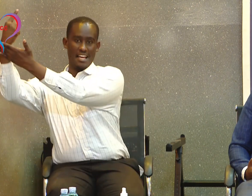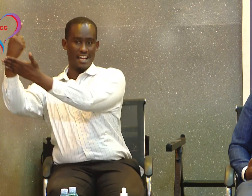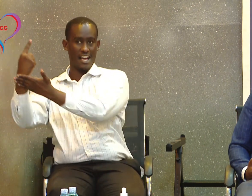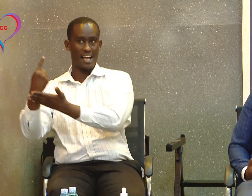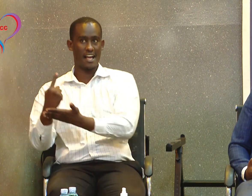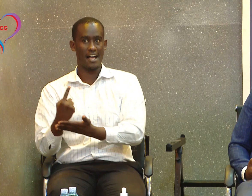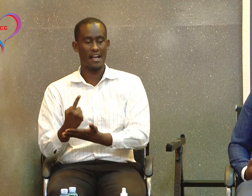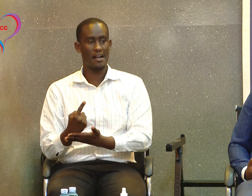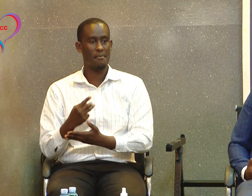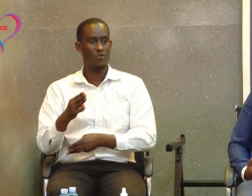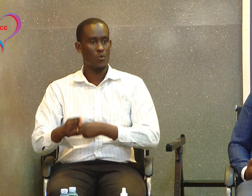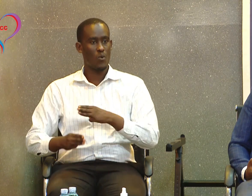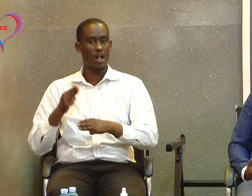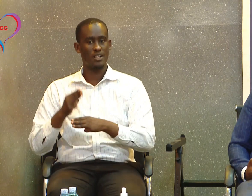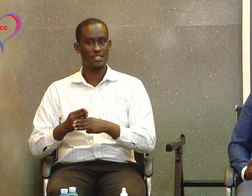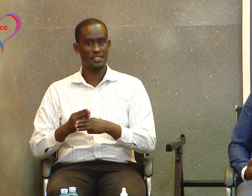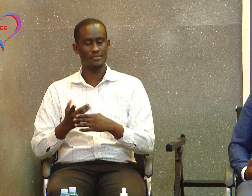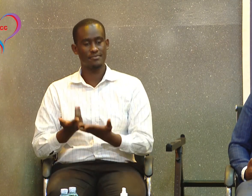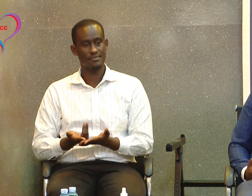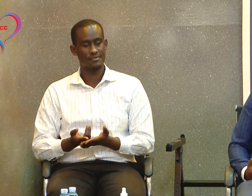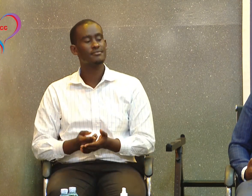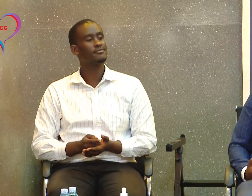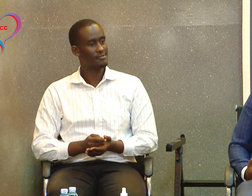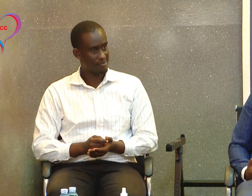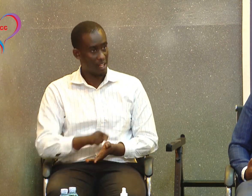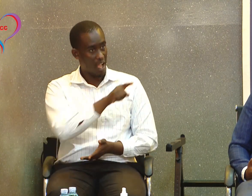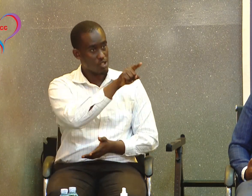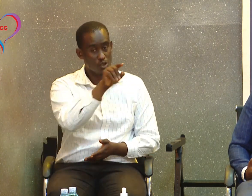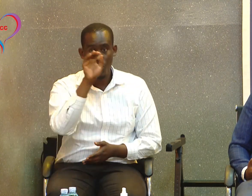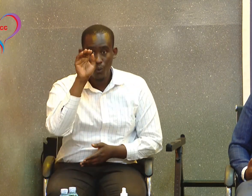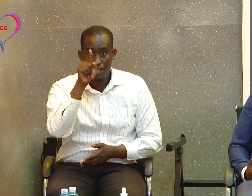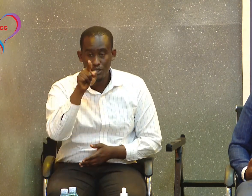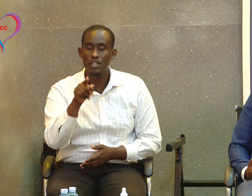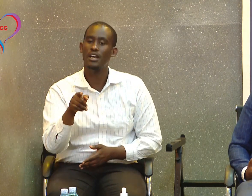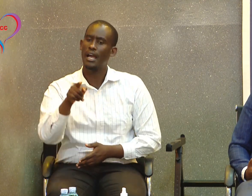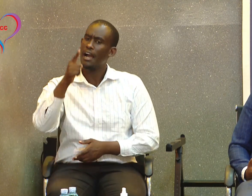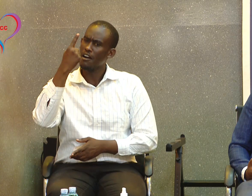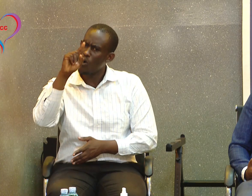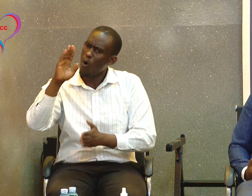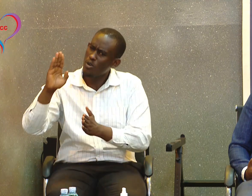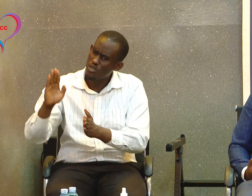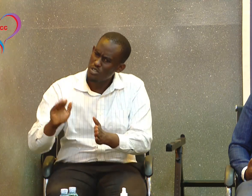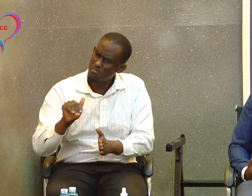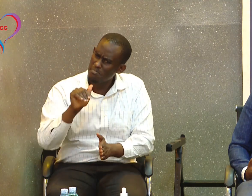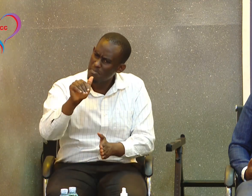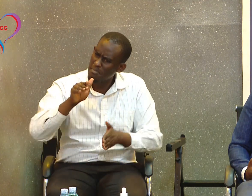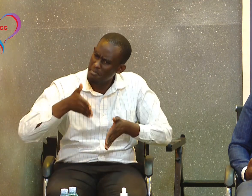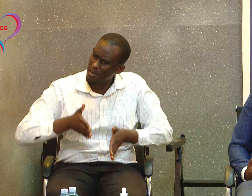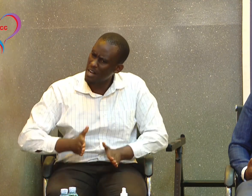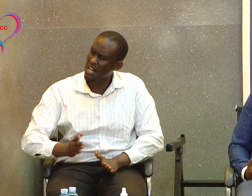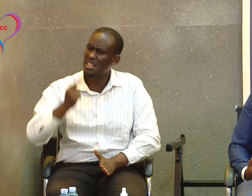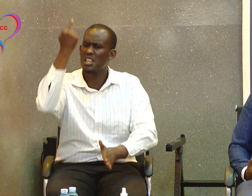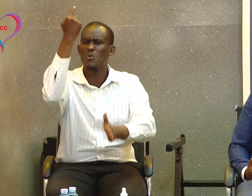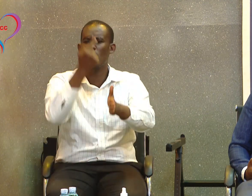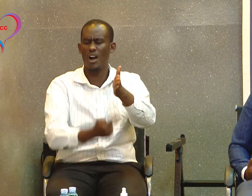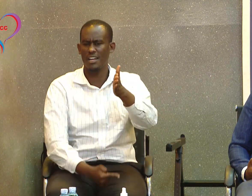kyennyini y'ensonga lwaki najja mu nsi. What caused your birth? Ki ekyaleetera okuzaalibwako?